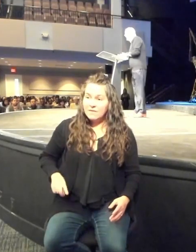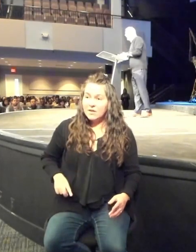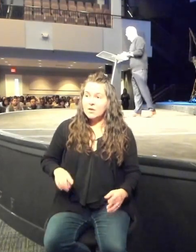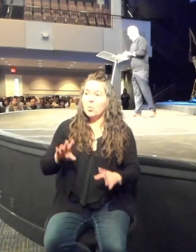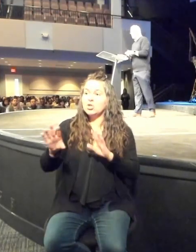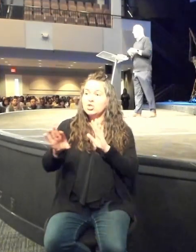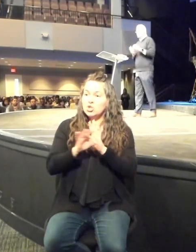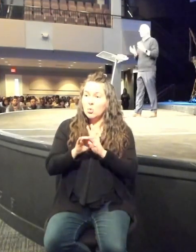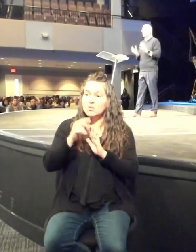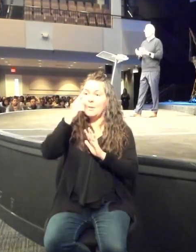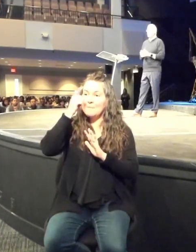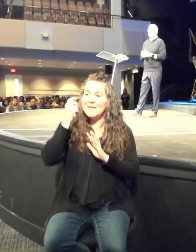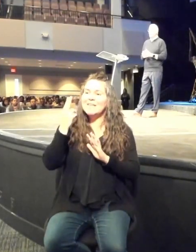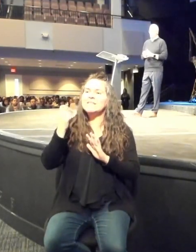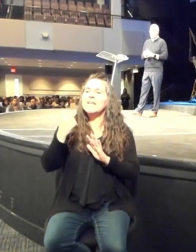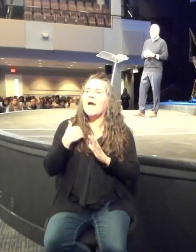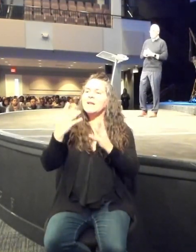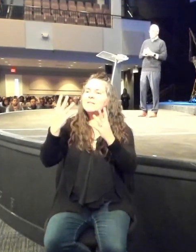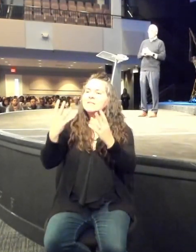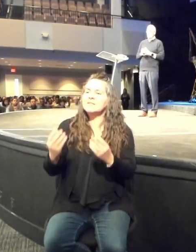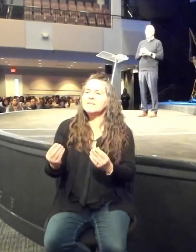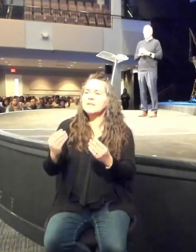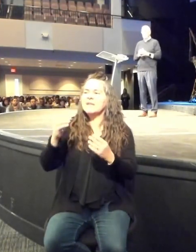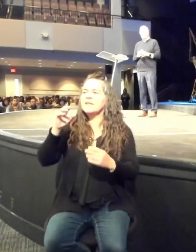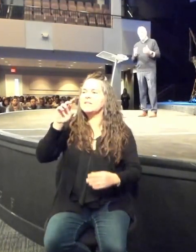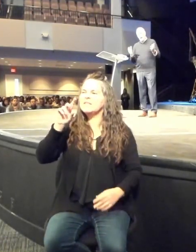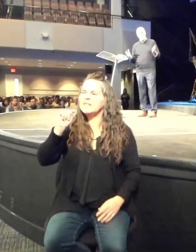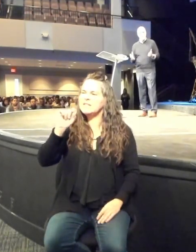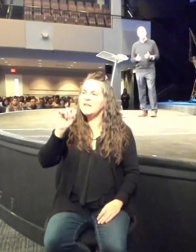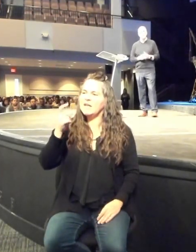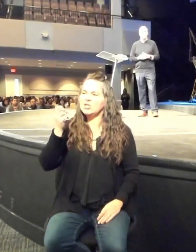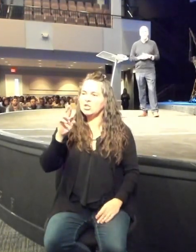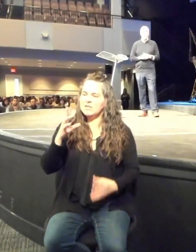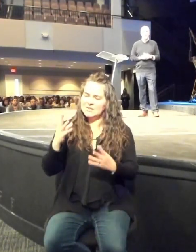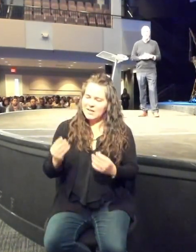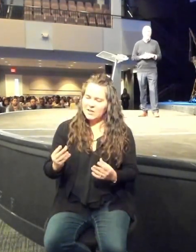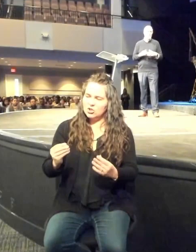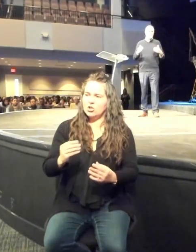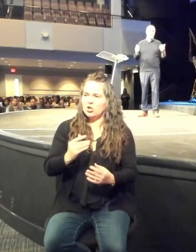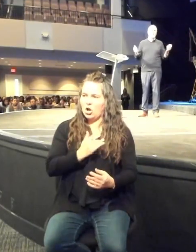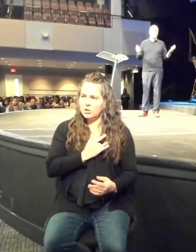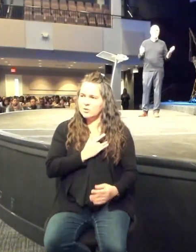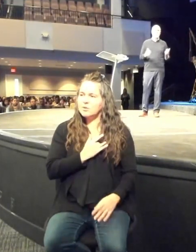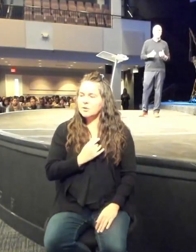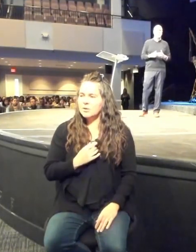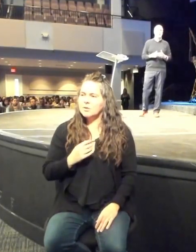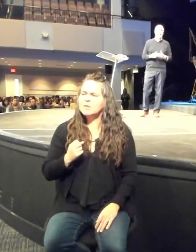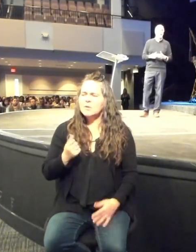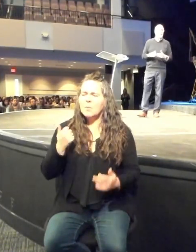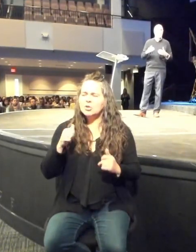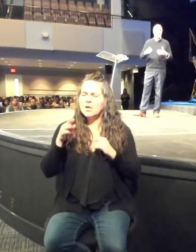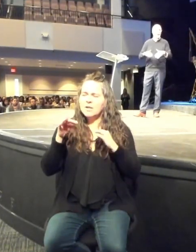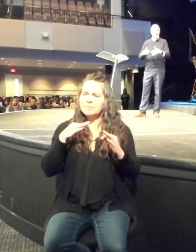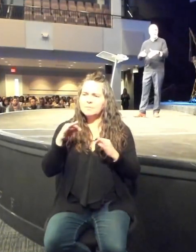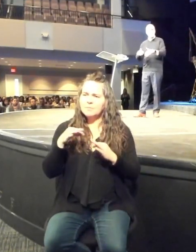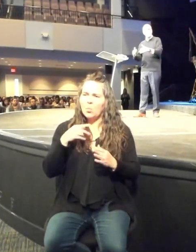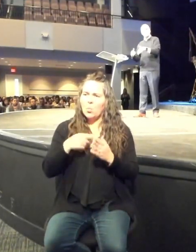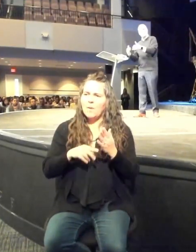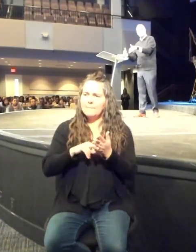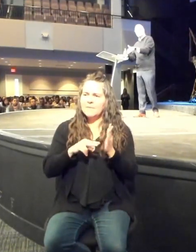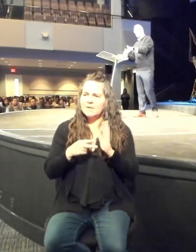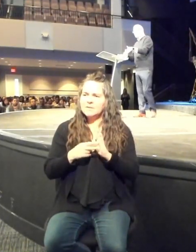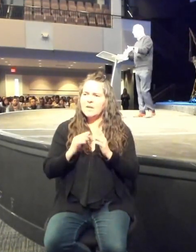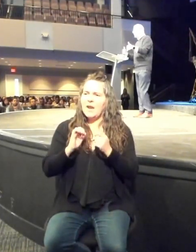because he had a tender heart. We're going to unpack this a little bit today and try to understand what this means and how you and I can